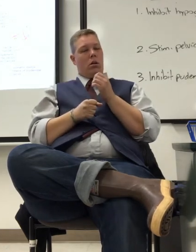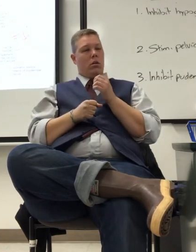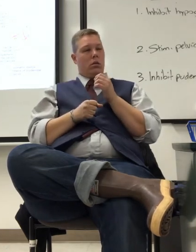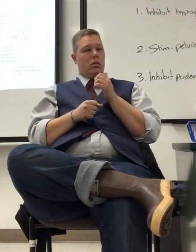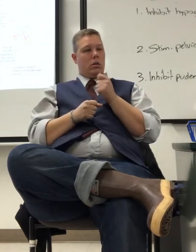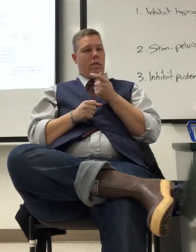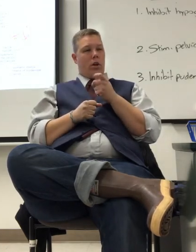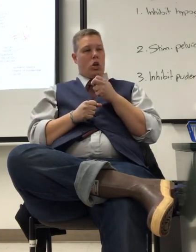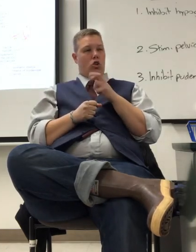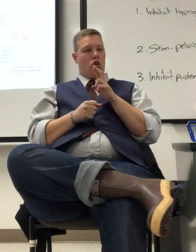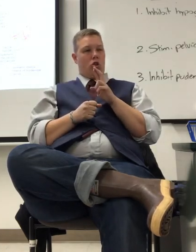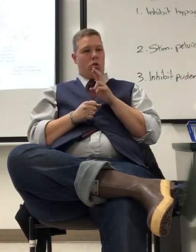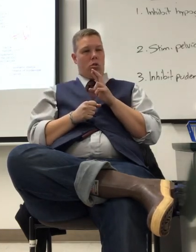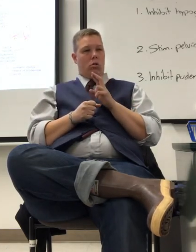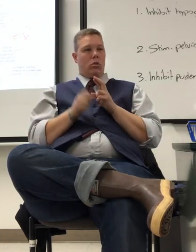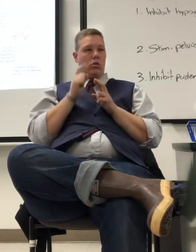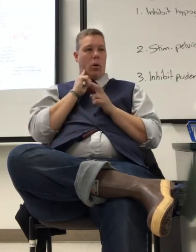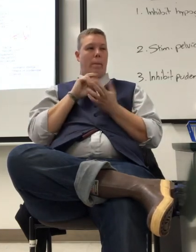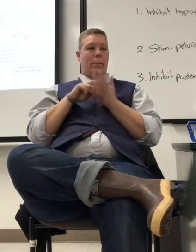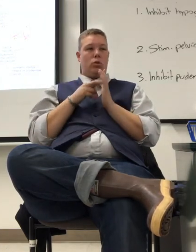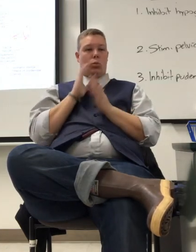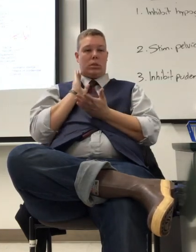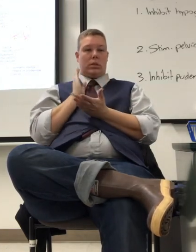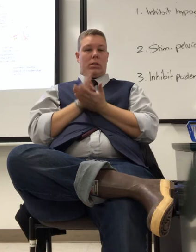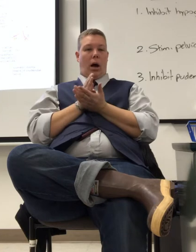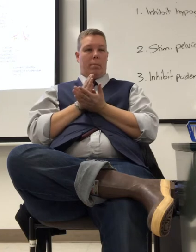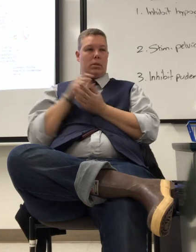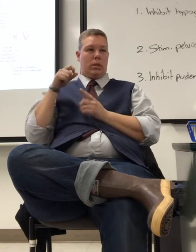Stop stimulating